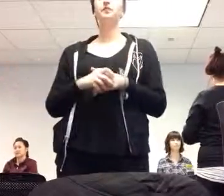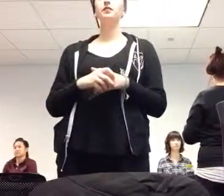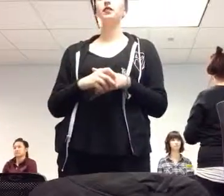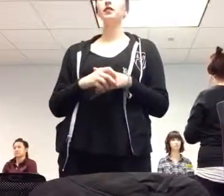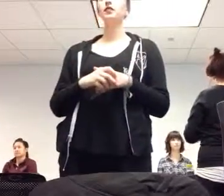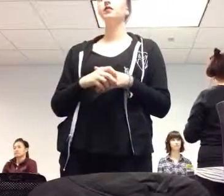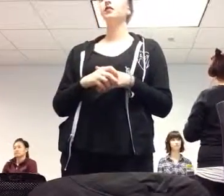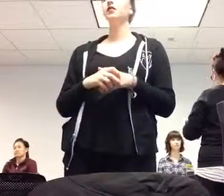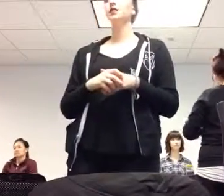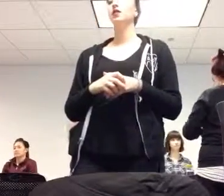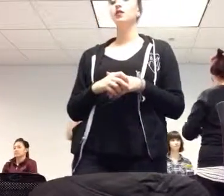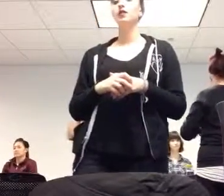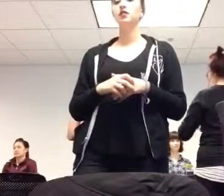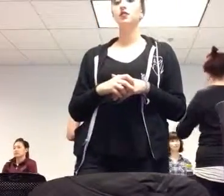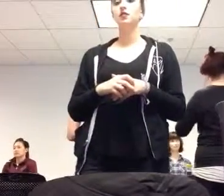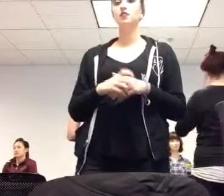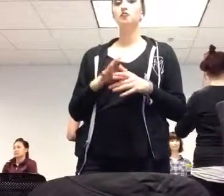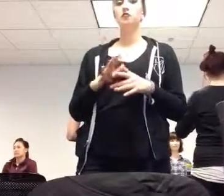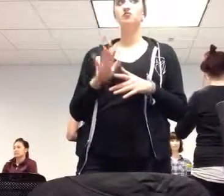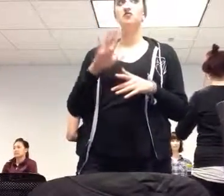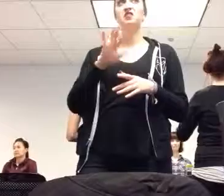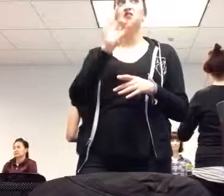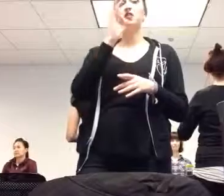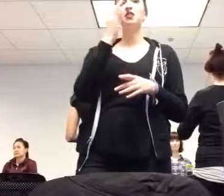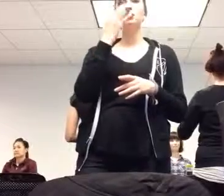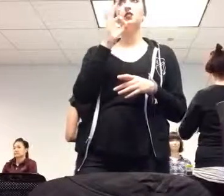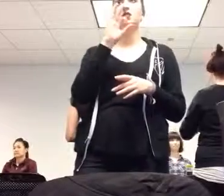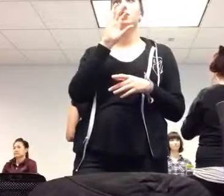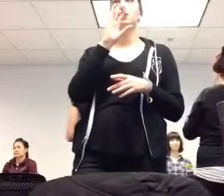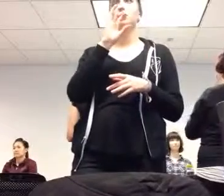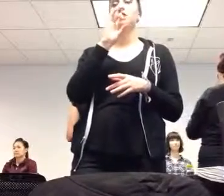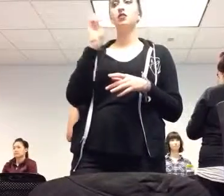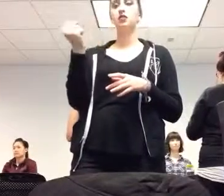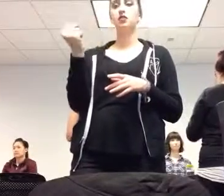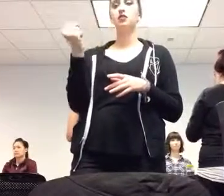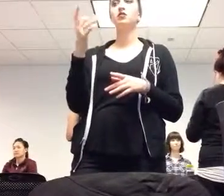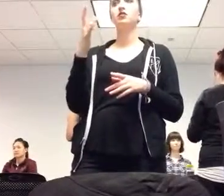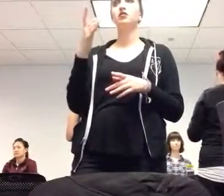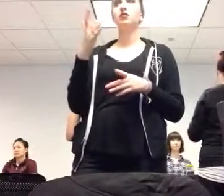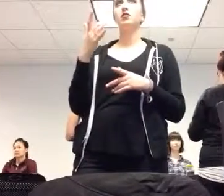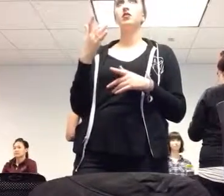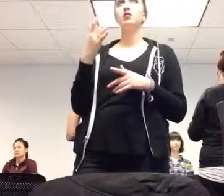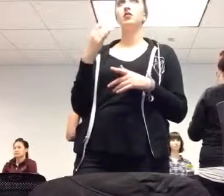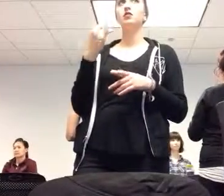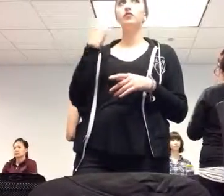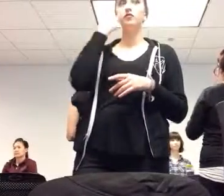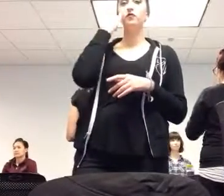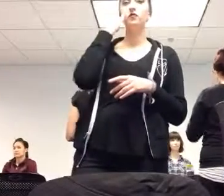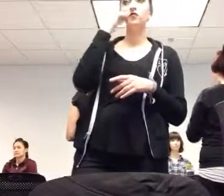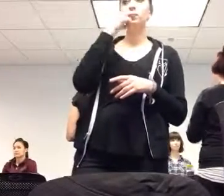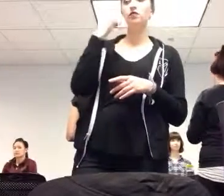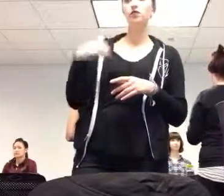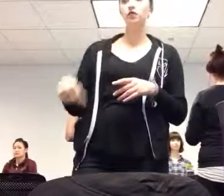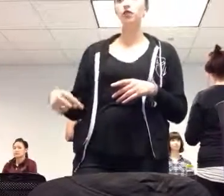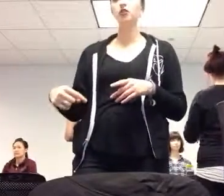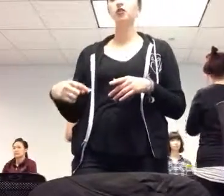in the 1980s when there would be like if the Russians would take grain from